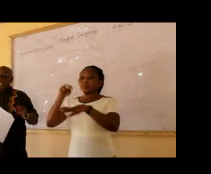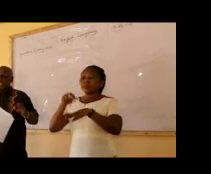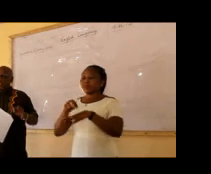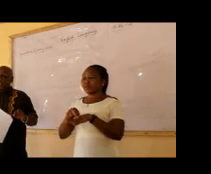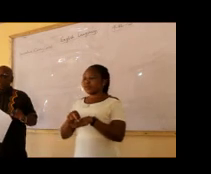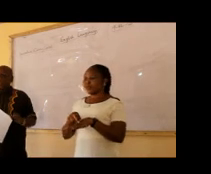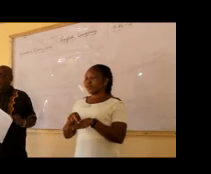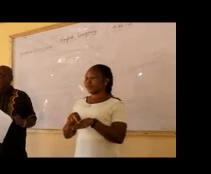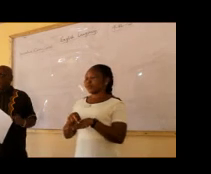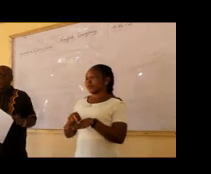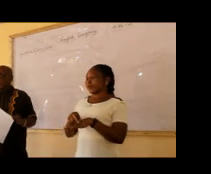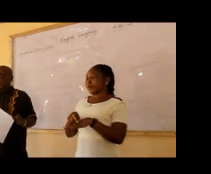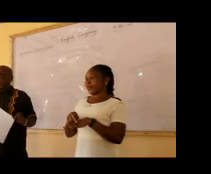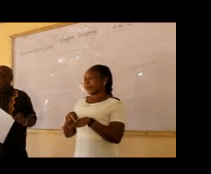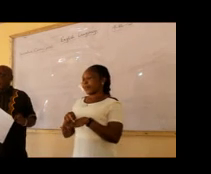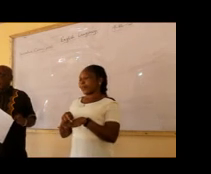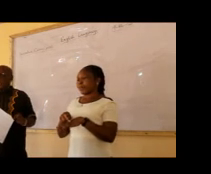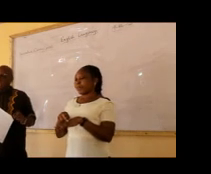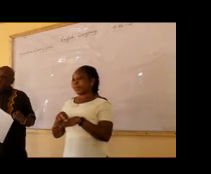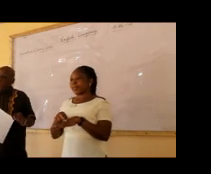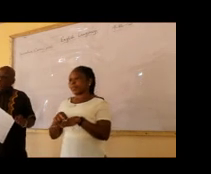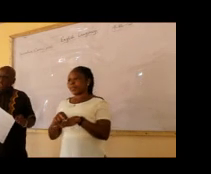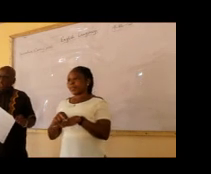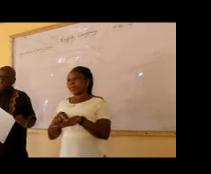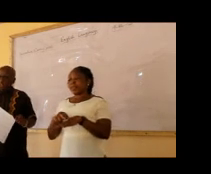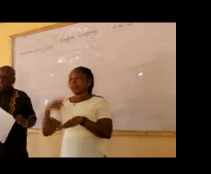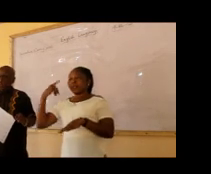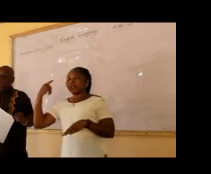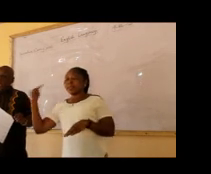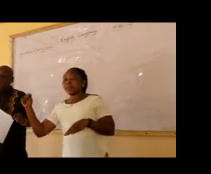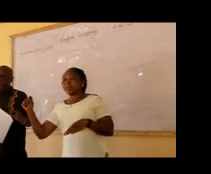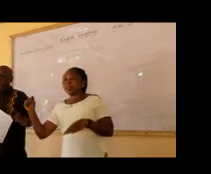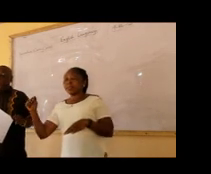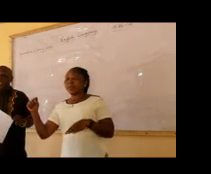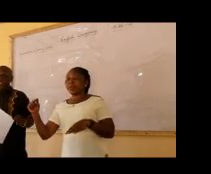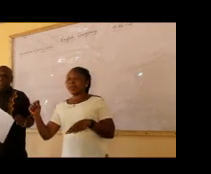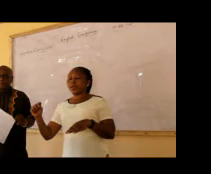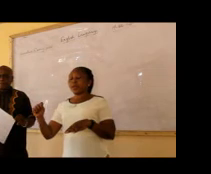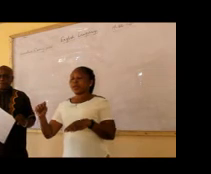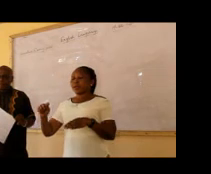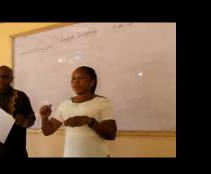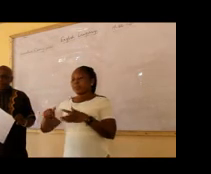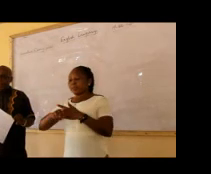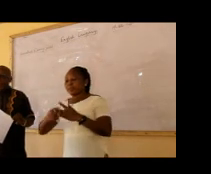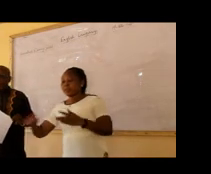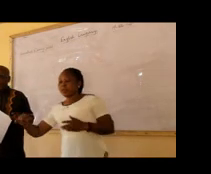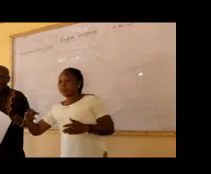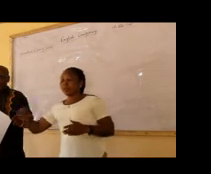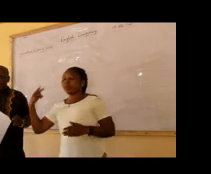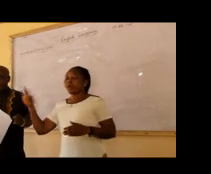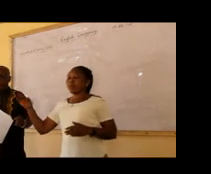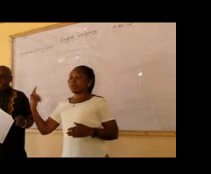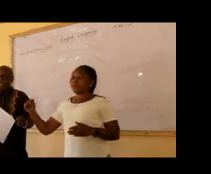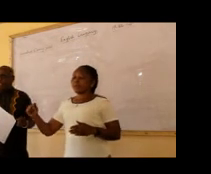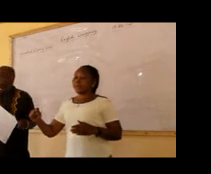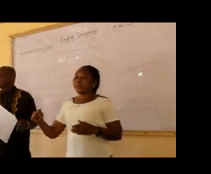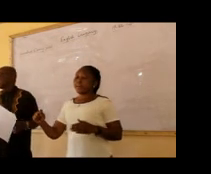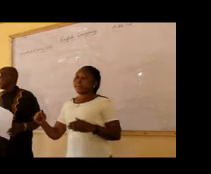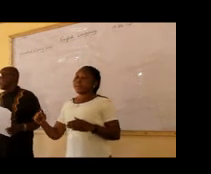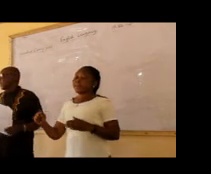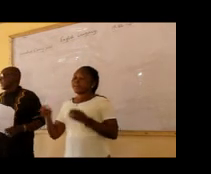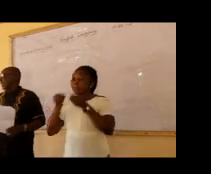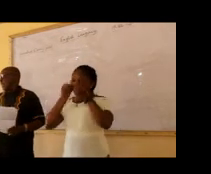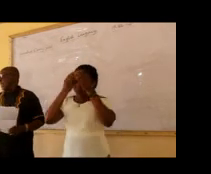naturally the source of the information you are treating, how you got the information.